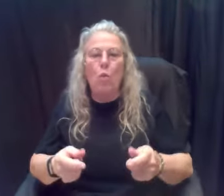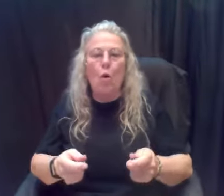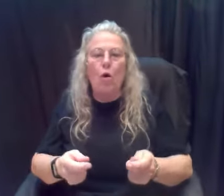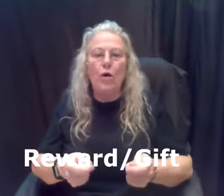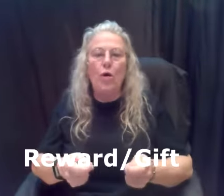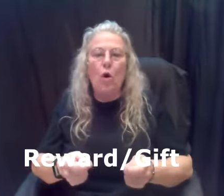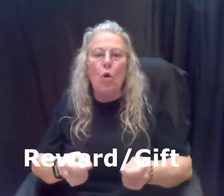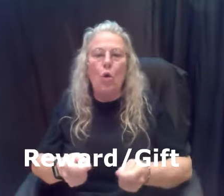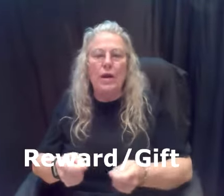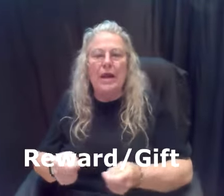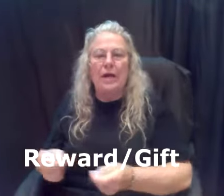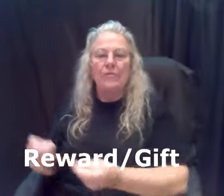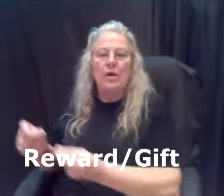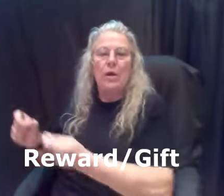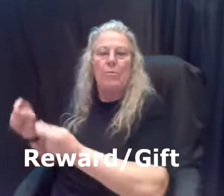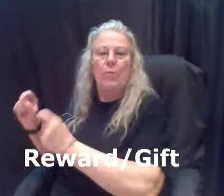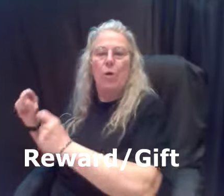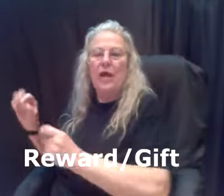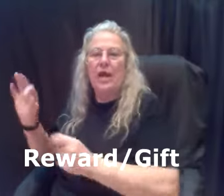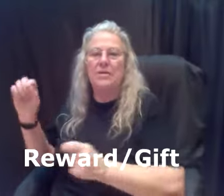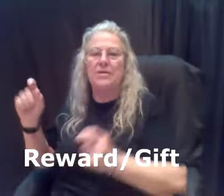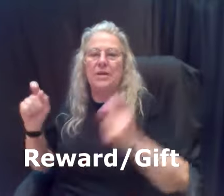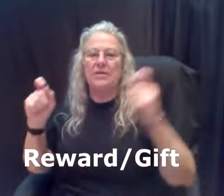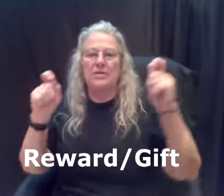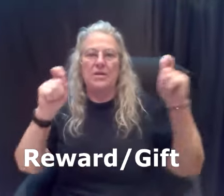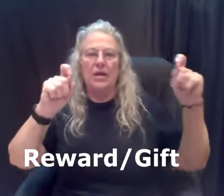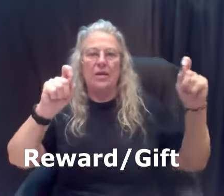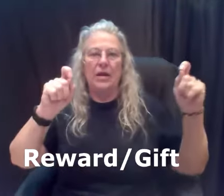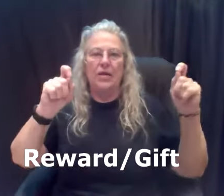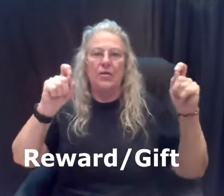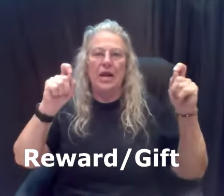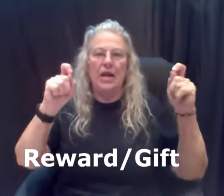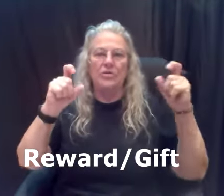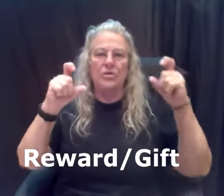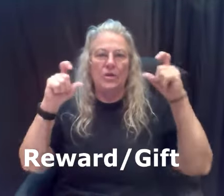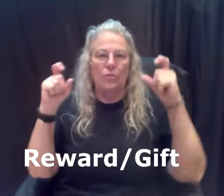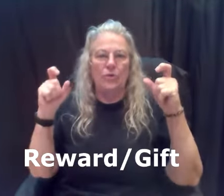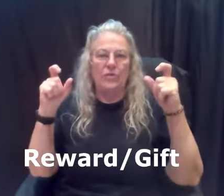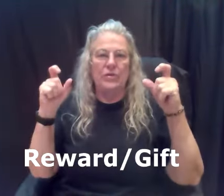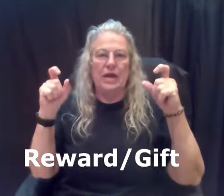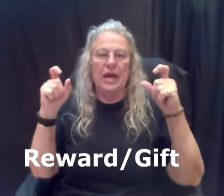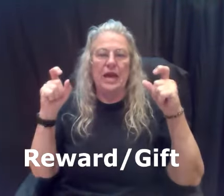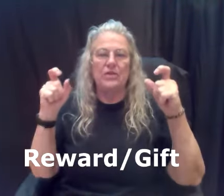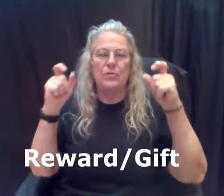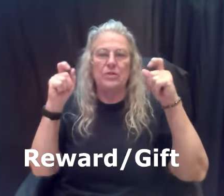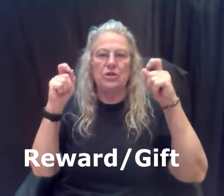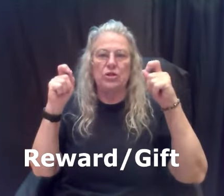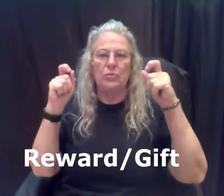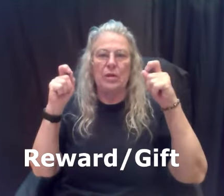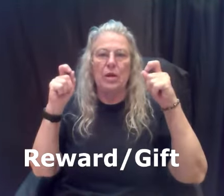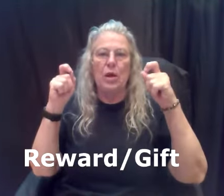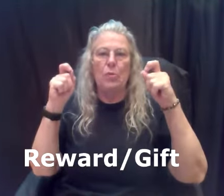Reward or gift. Both hands, it's like your hands are with the X position, but put